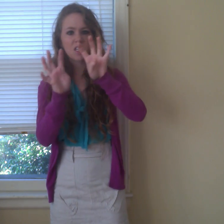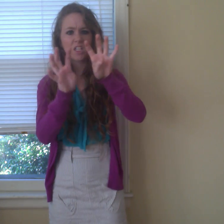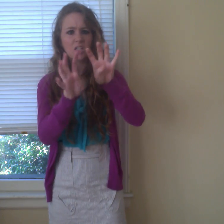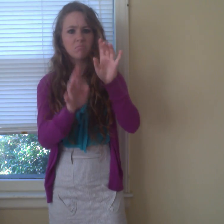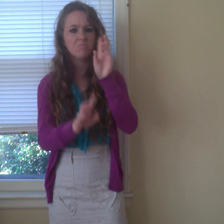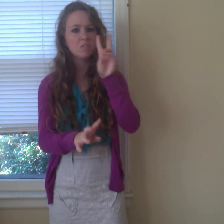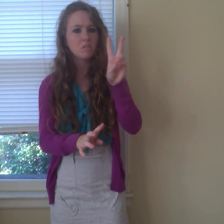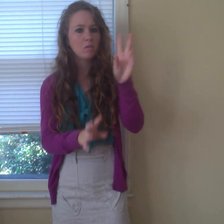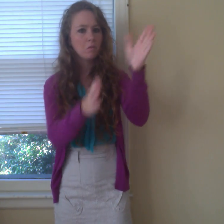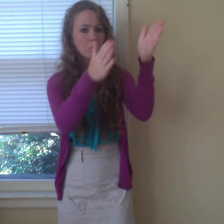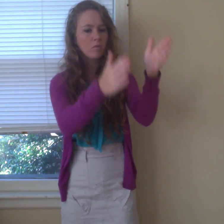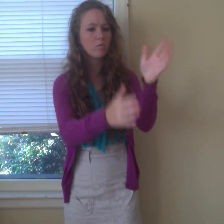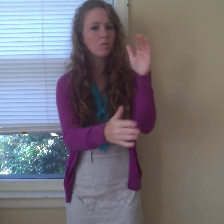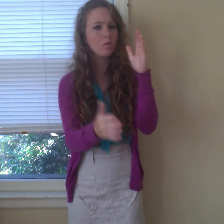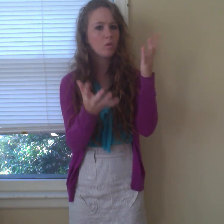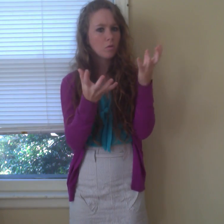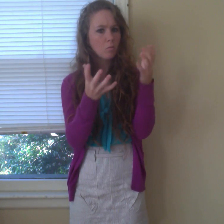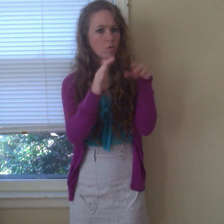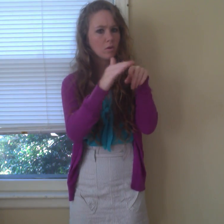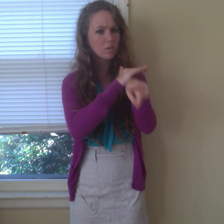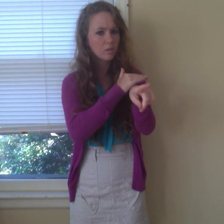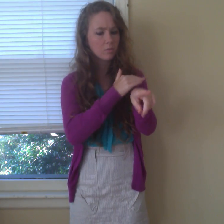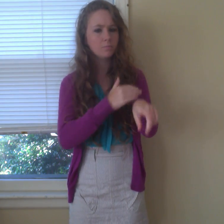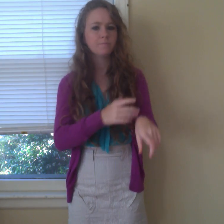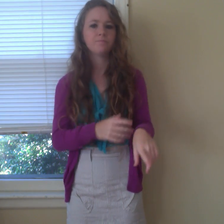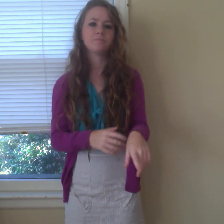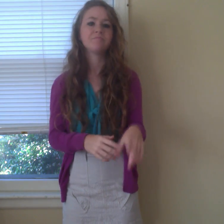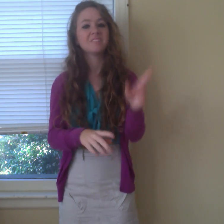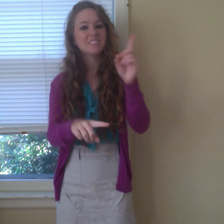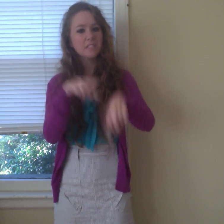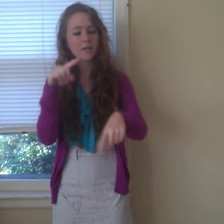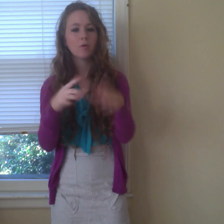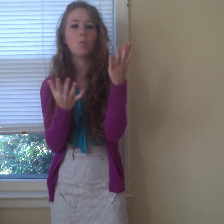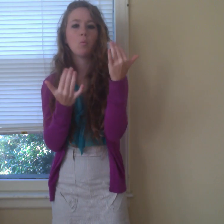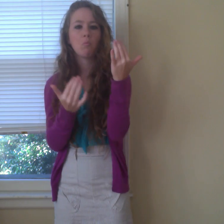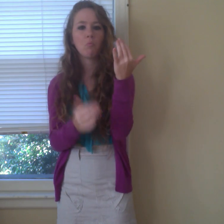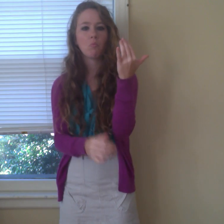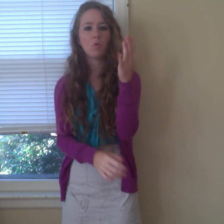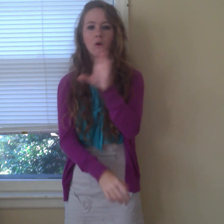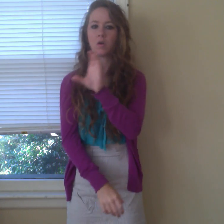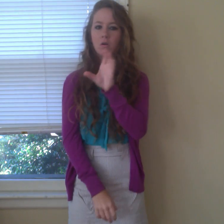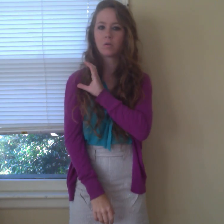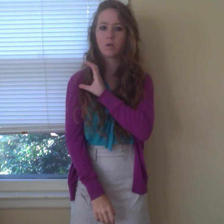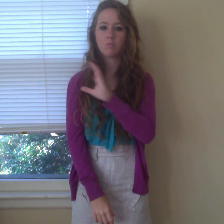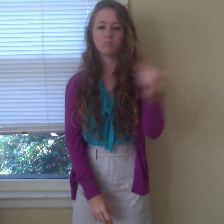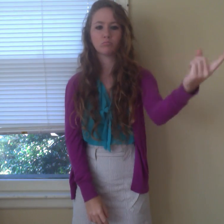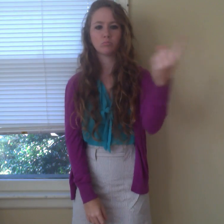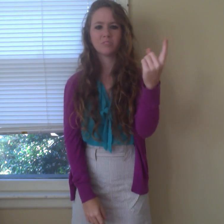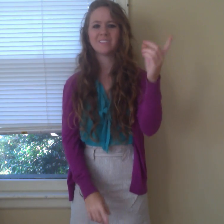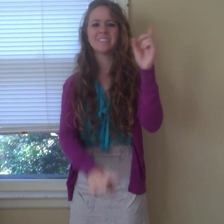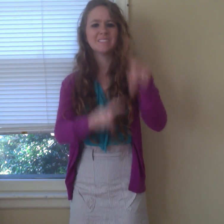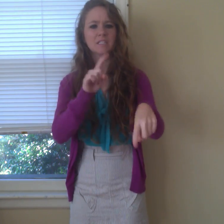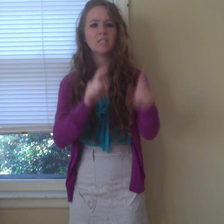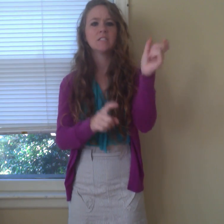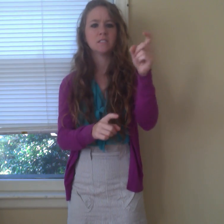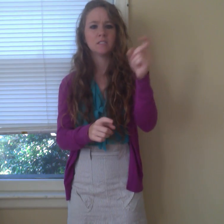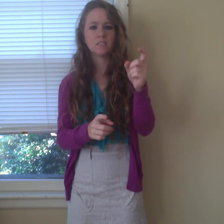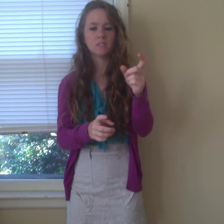No, it has to be unanimous, or he goes free. The rights of the gunman aren't subject to majority rule, but to the law. This is